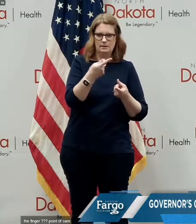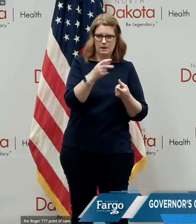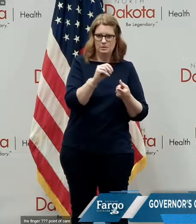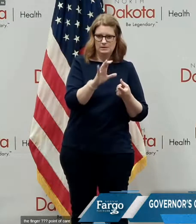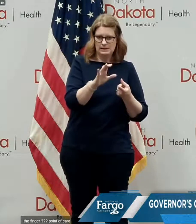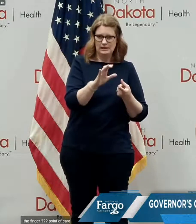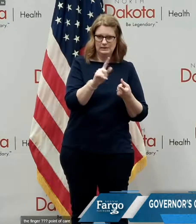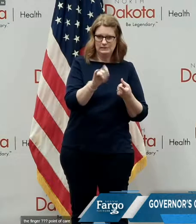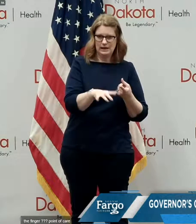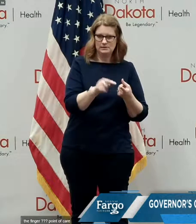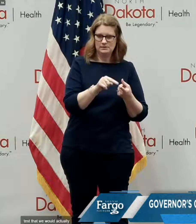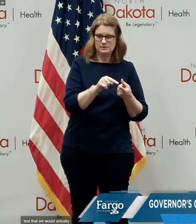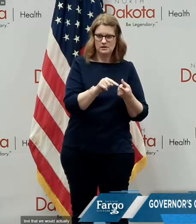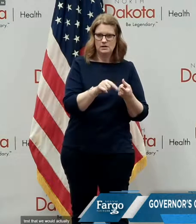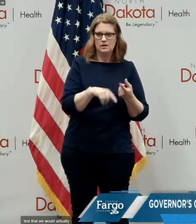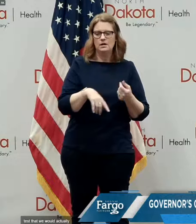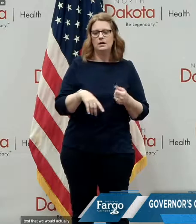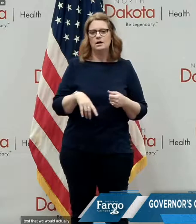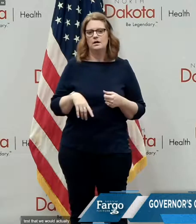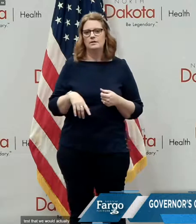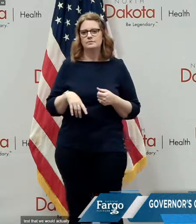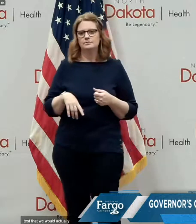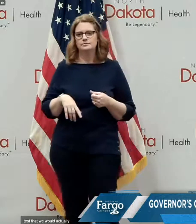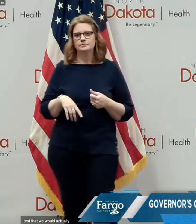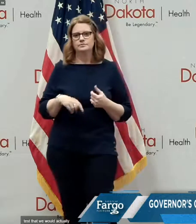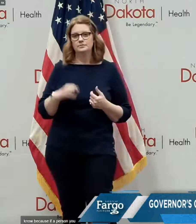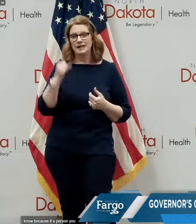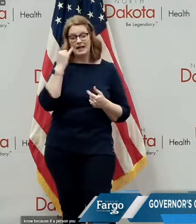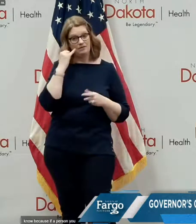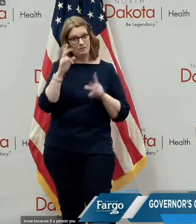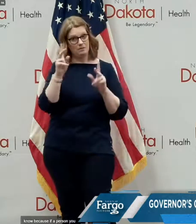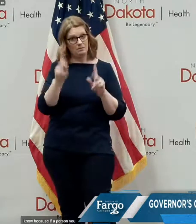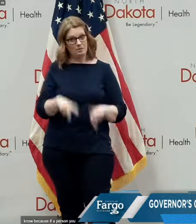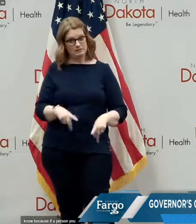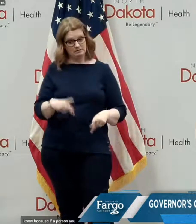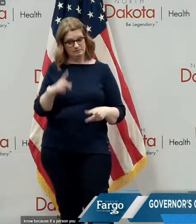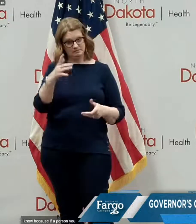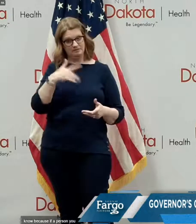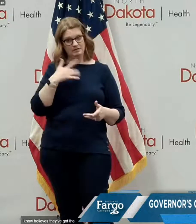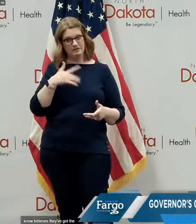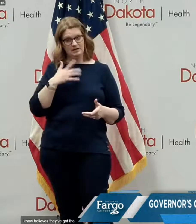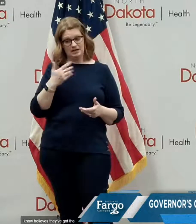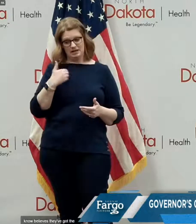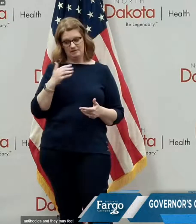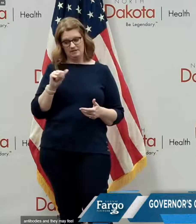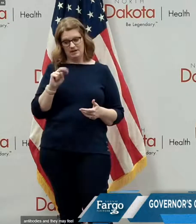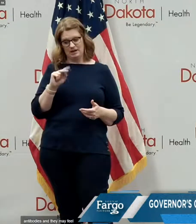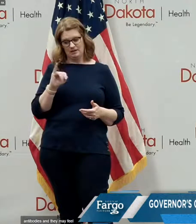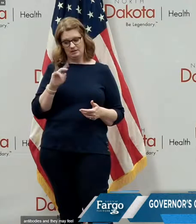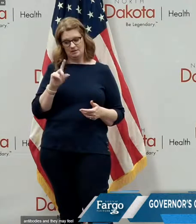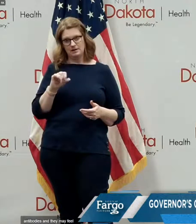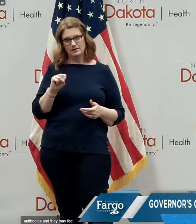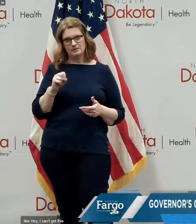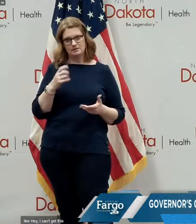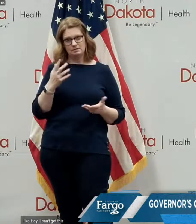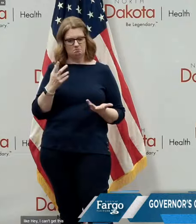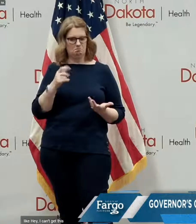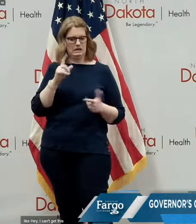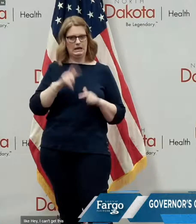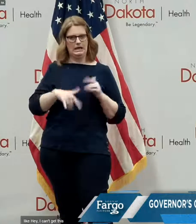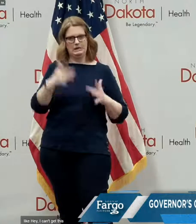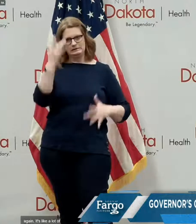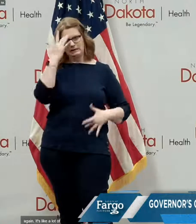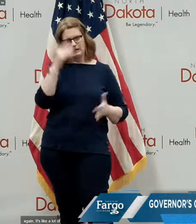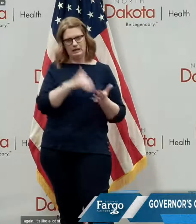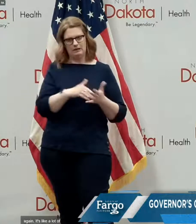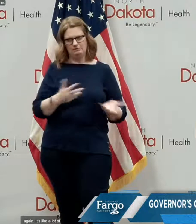know, because if a person believes they've got the antibodies, then they may feel like, hey, I can't get this again. It's like, then a lot of things happen.